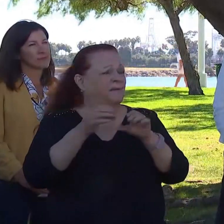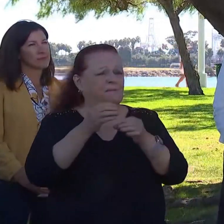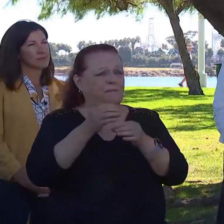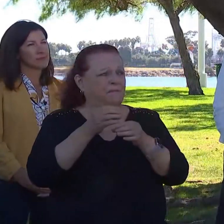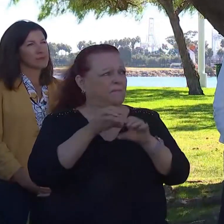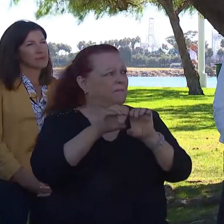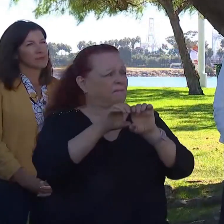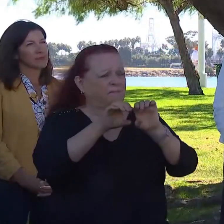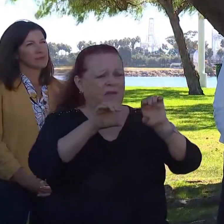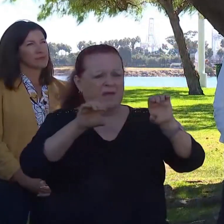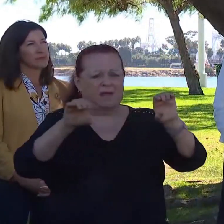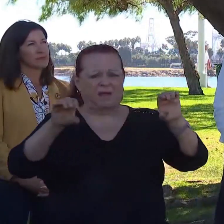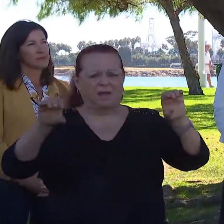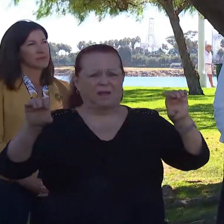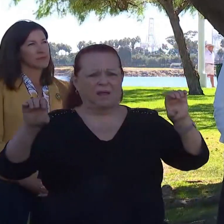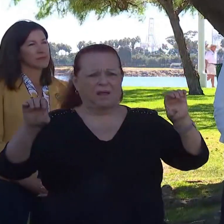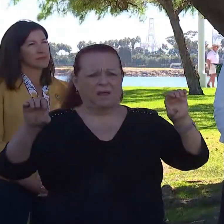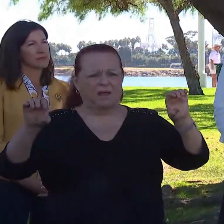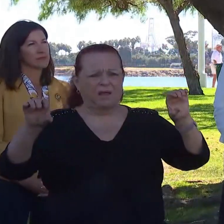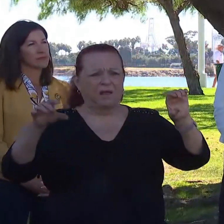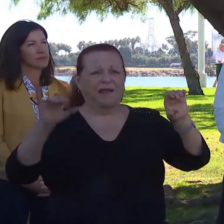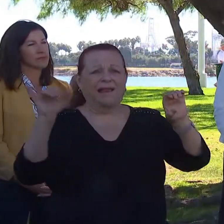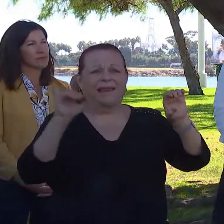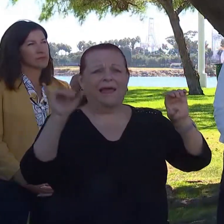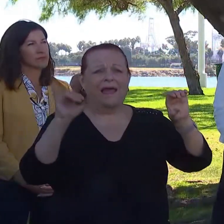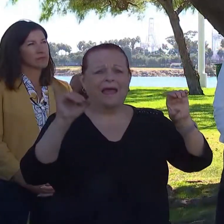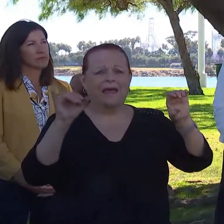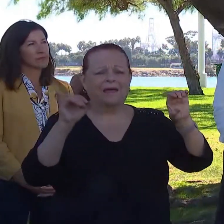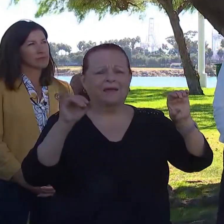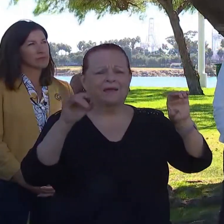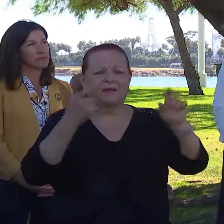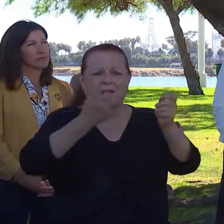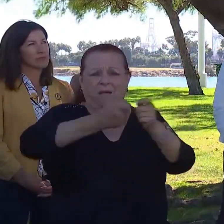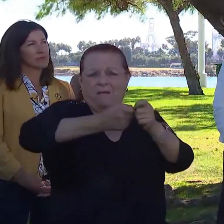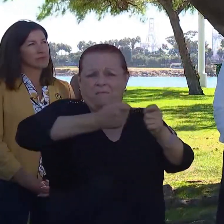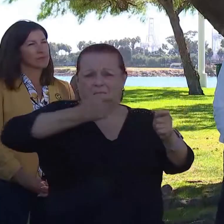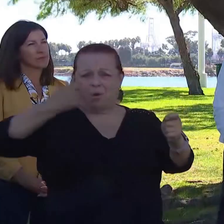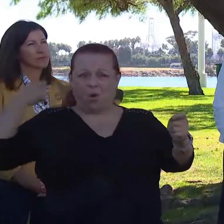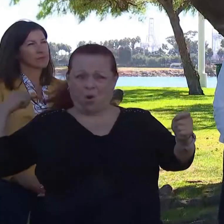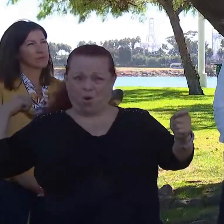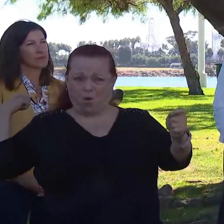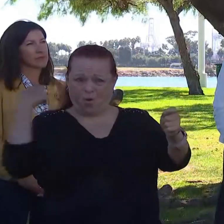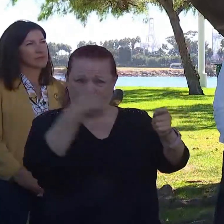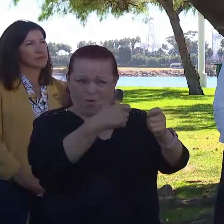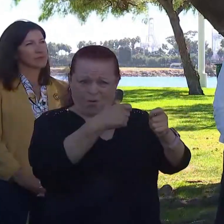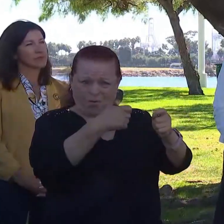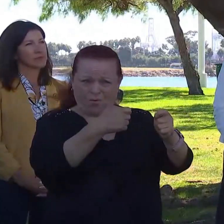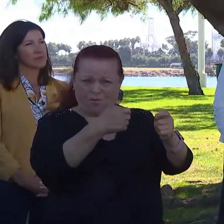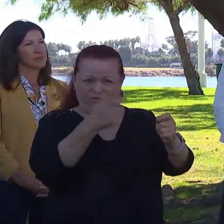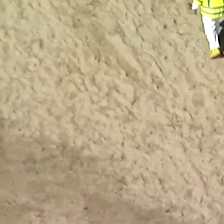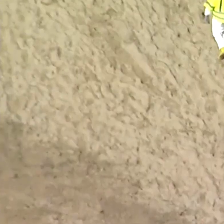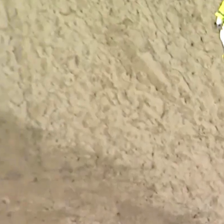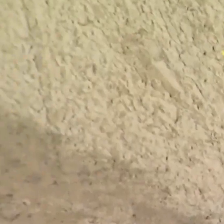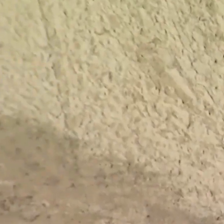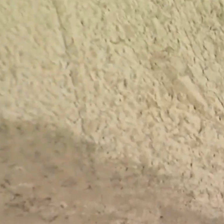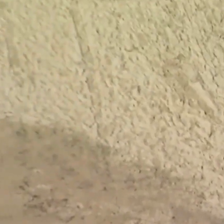been pulled like a bowstring. And so at its widest point is 105 feet away from where it